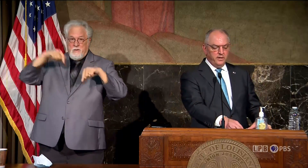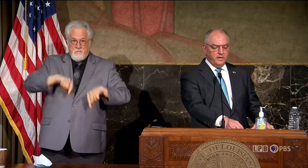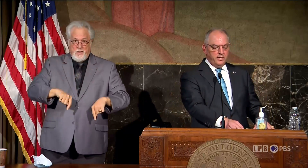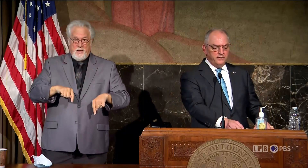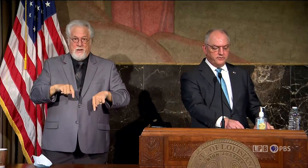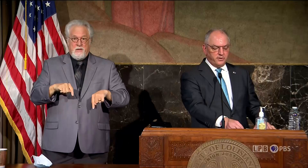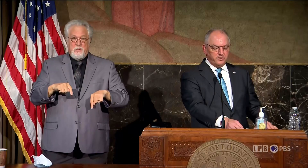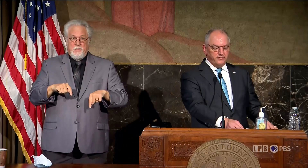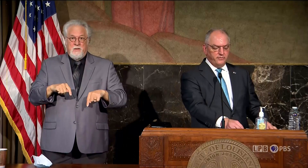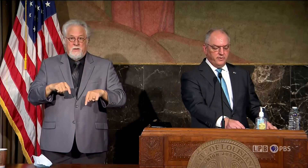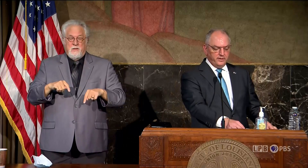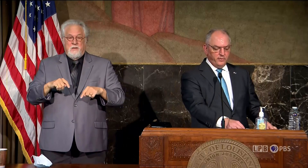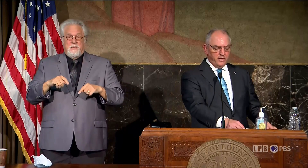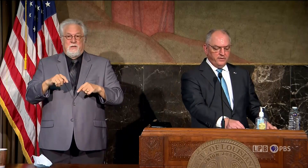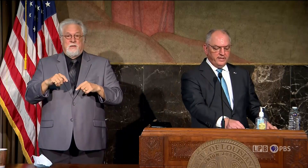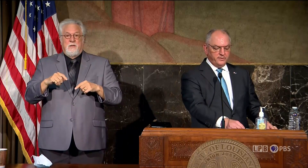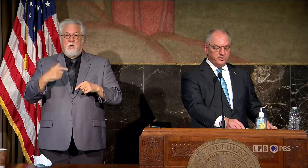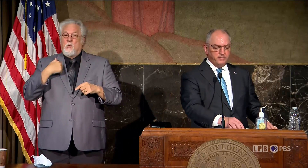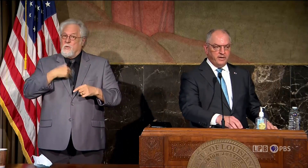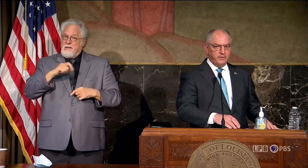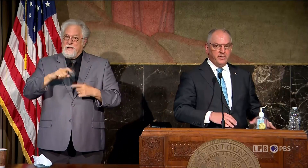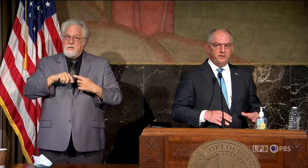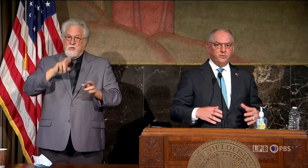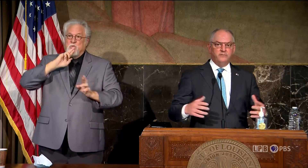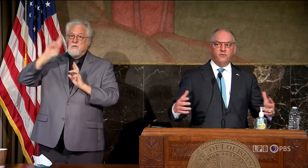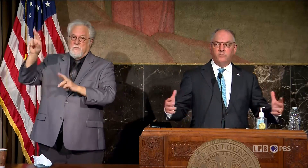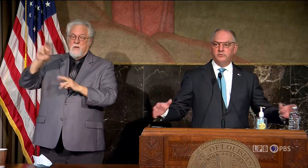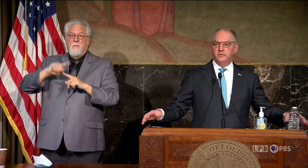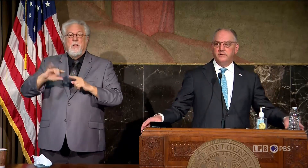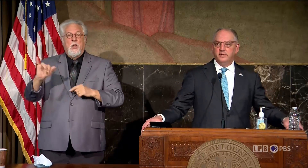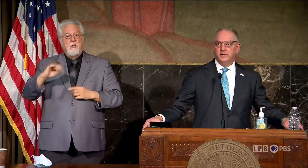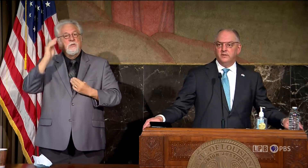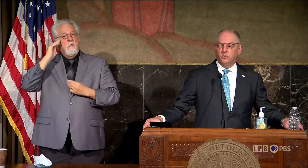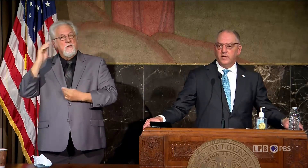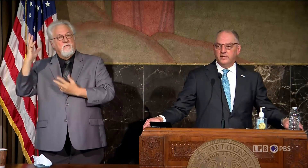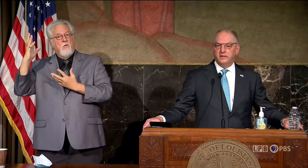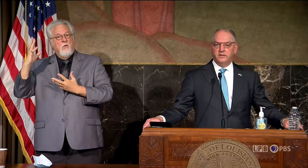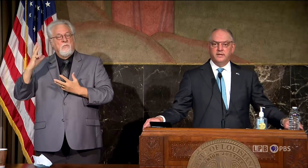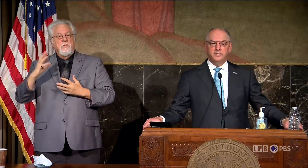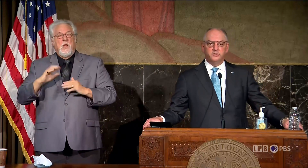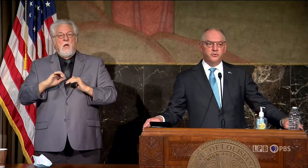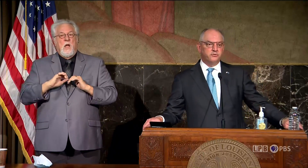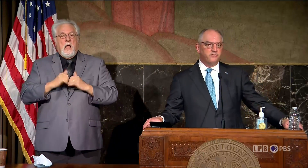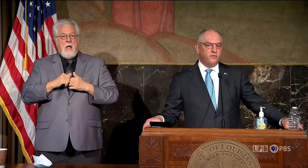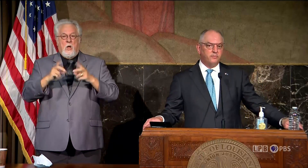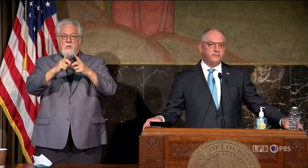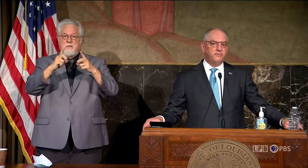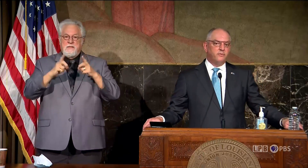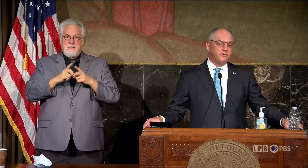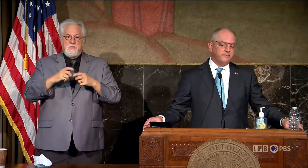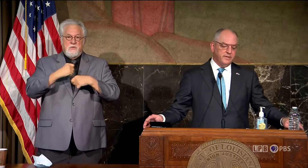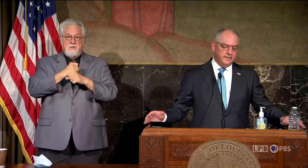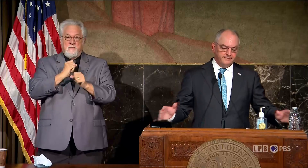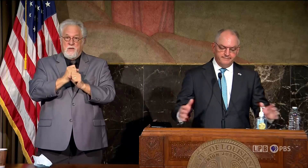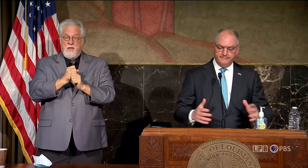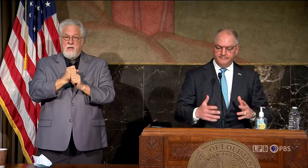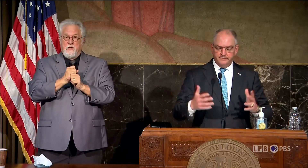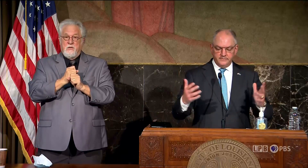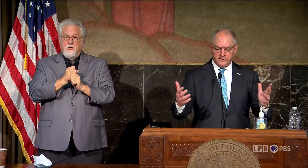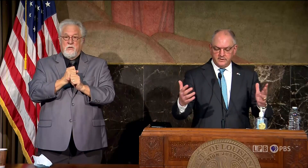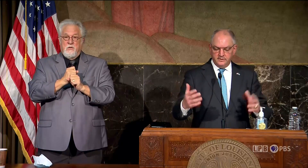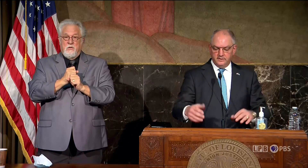we deserve, we all need to respond. But it also informs the way that districts are formed for